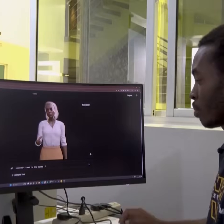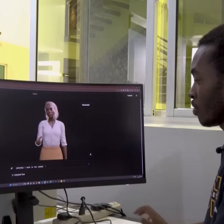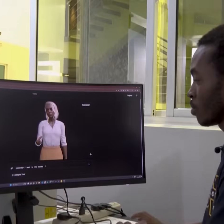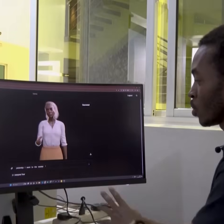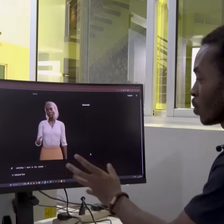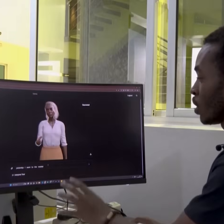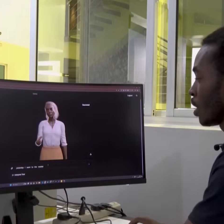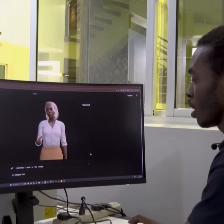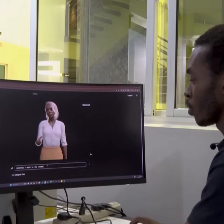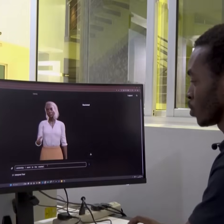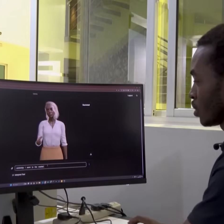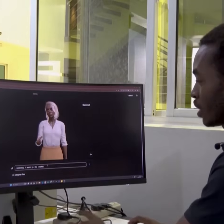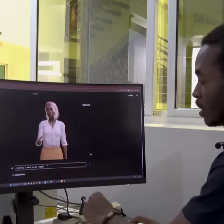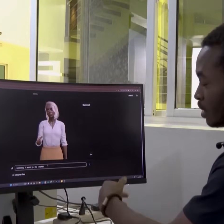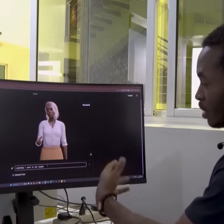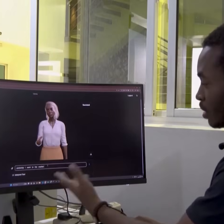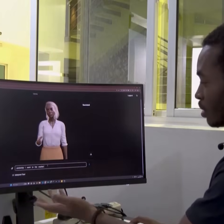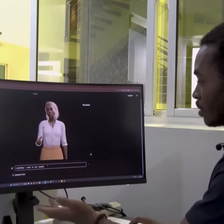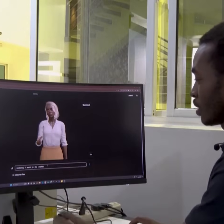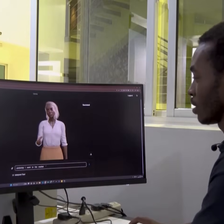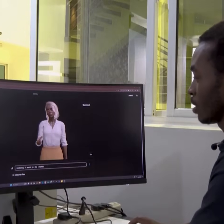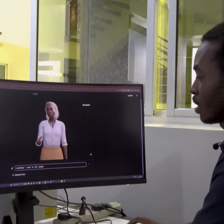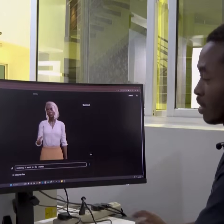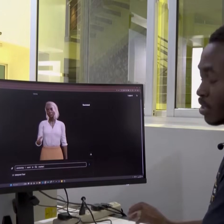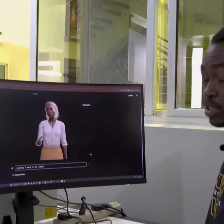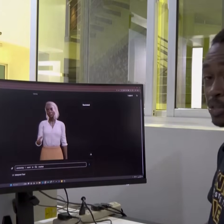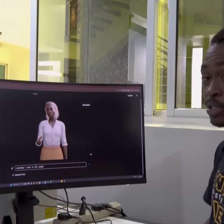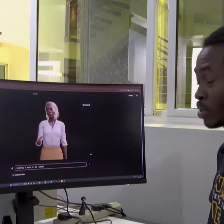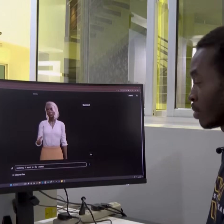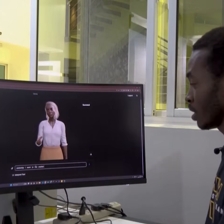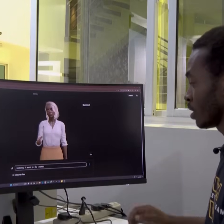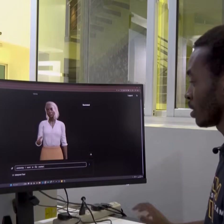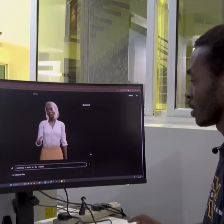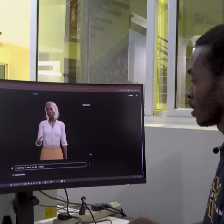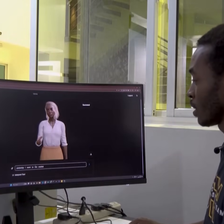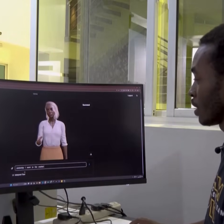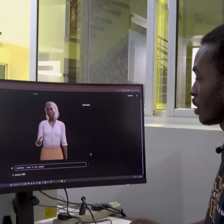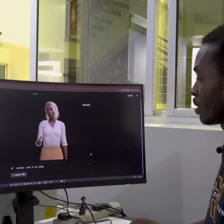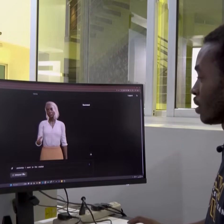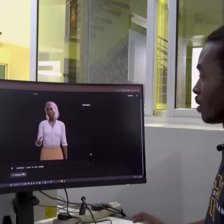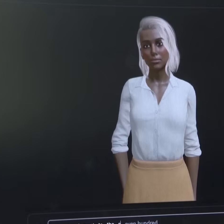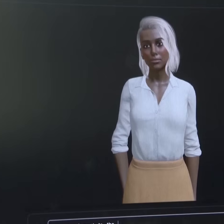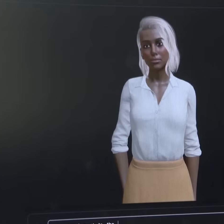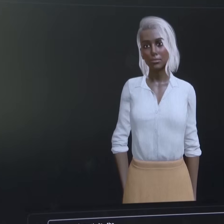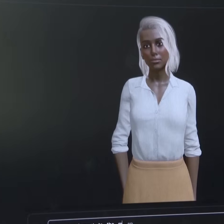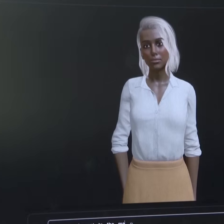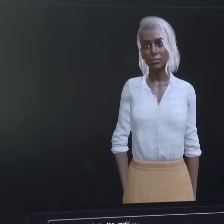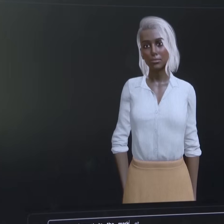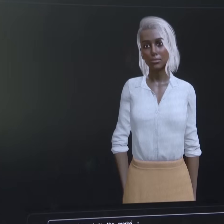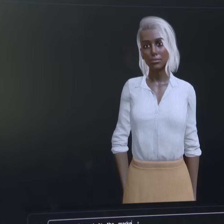It's called SignVerse, it can interpret English text into Kenyan sign language communicated by an avatar. Developers say it will